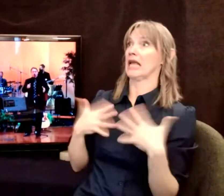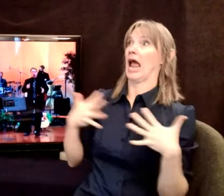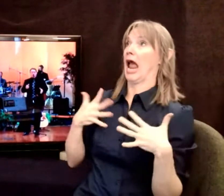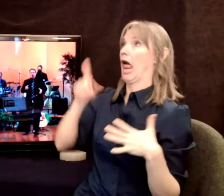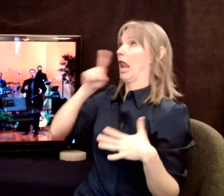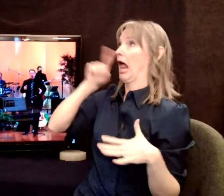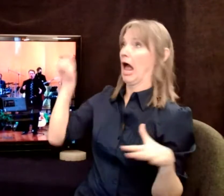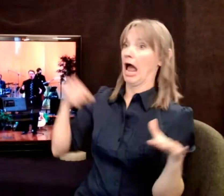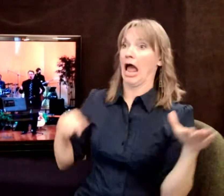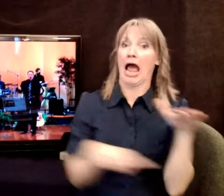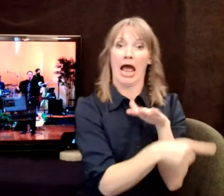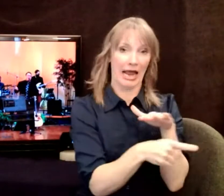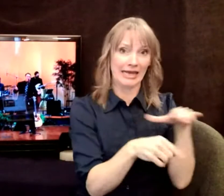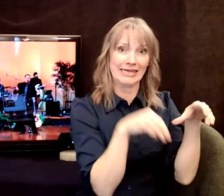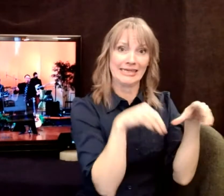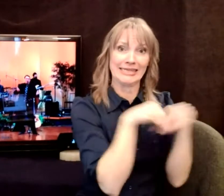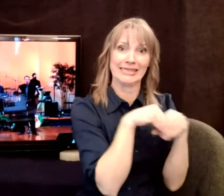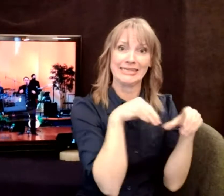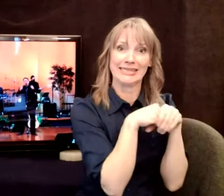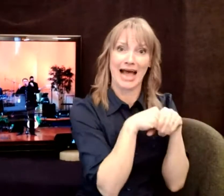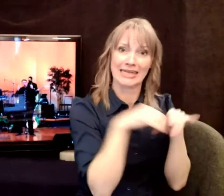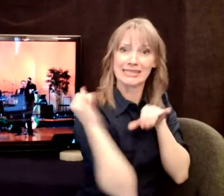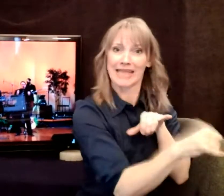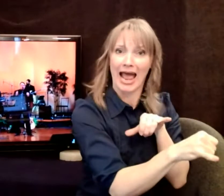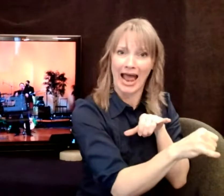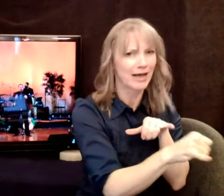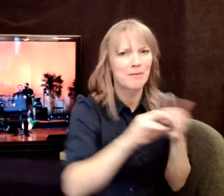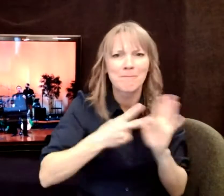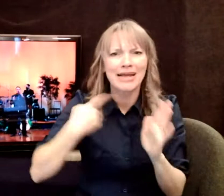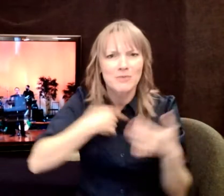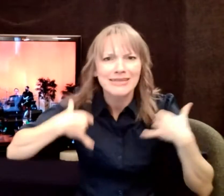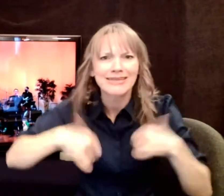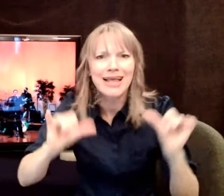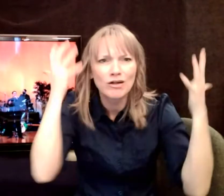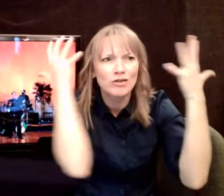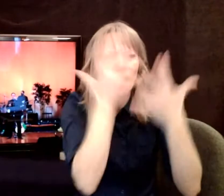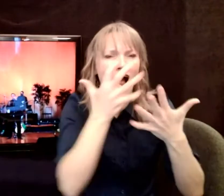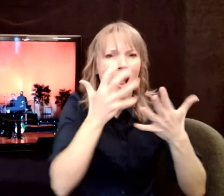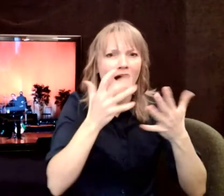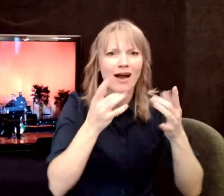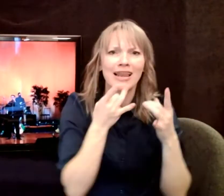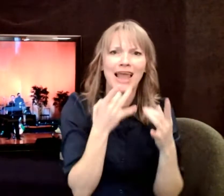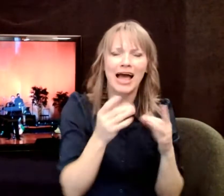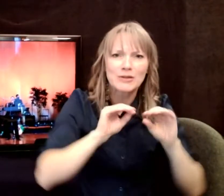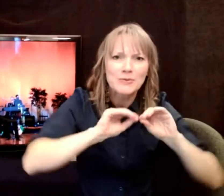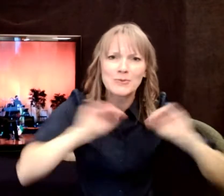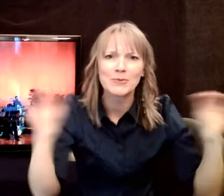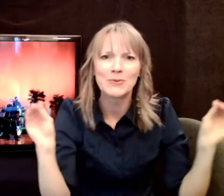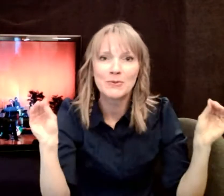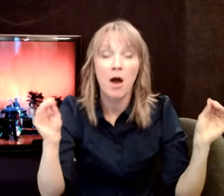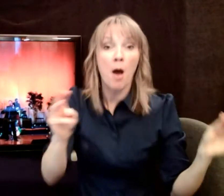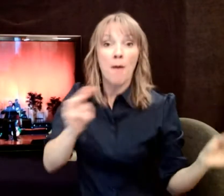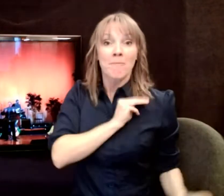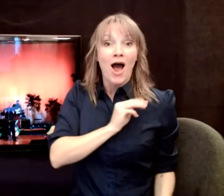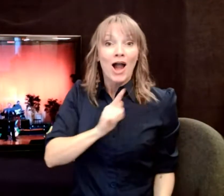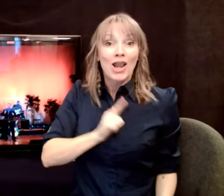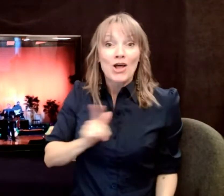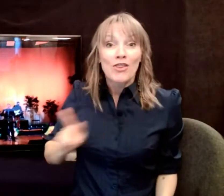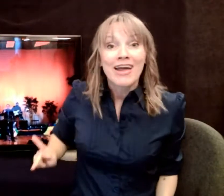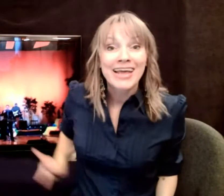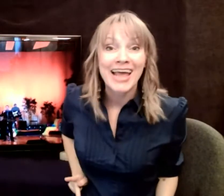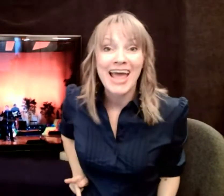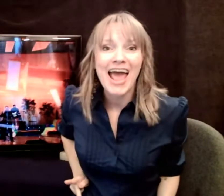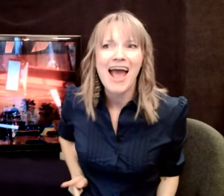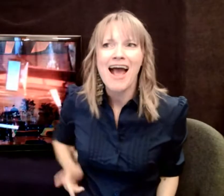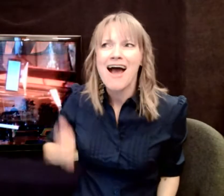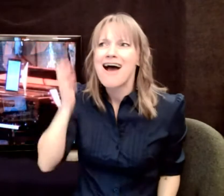would have stayed inside, then you'd still be in the dark. Martin Luther King did